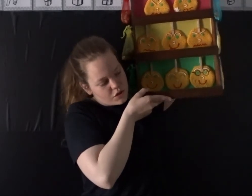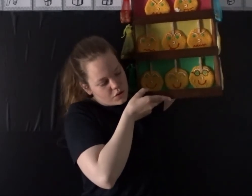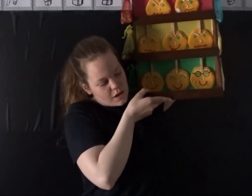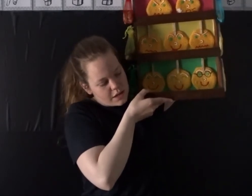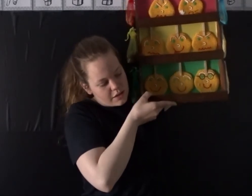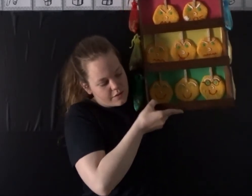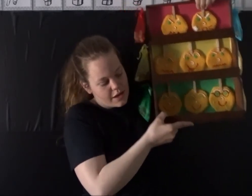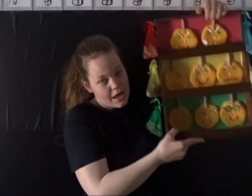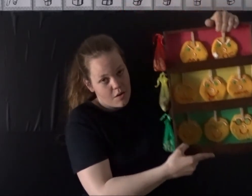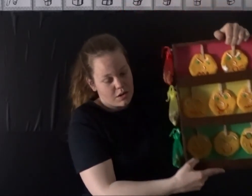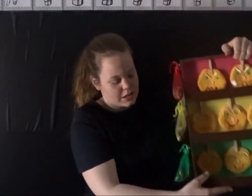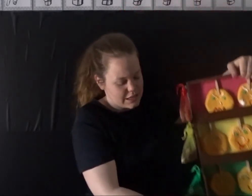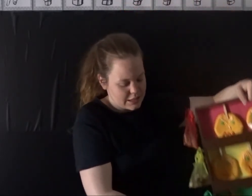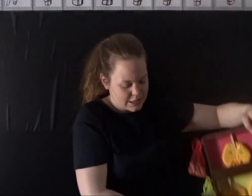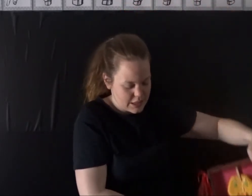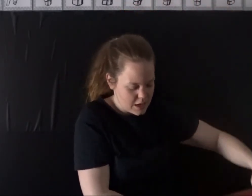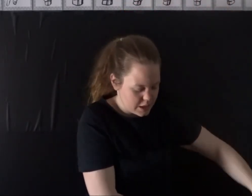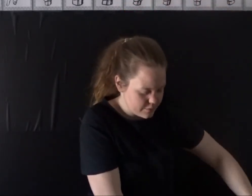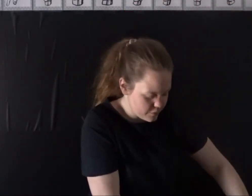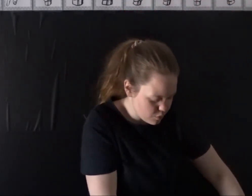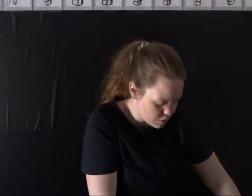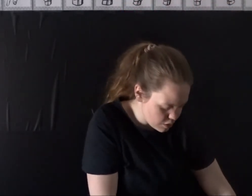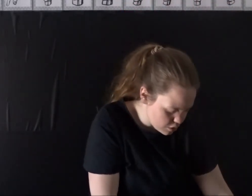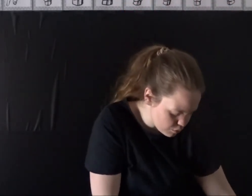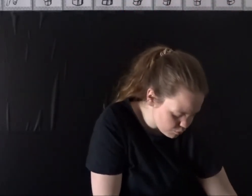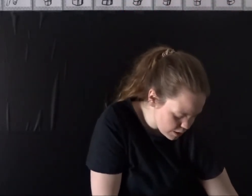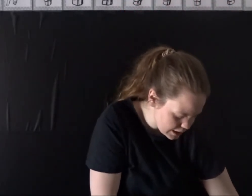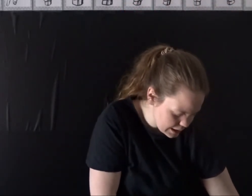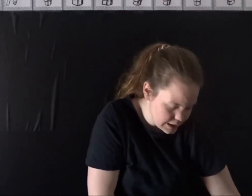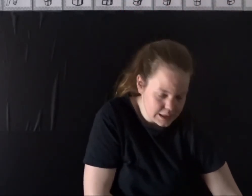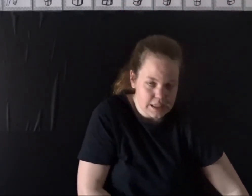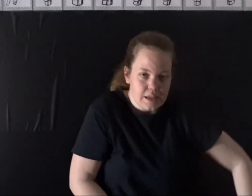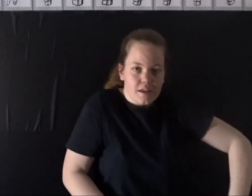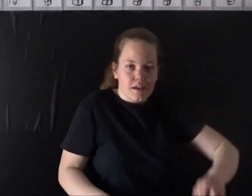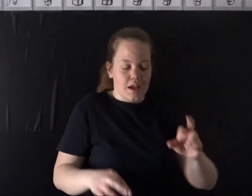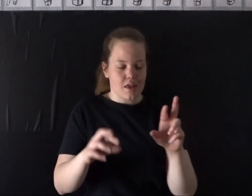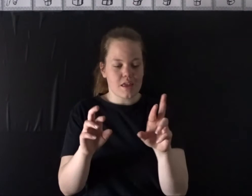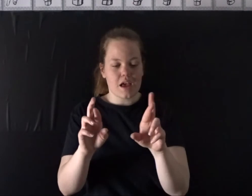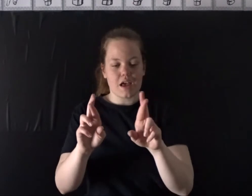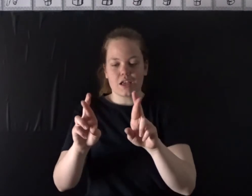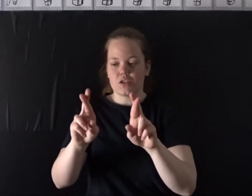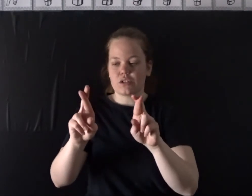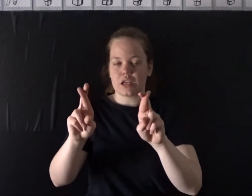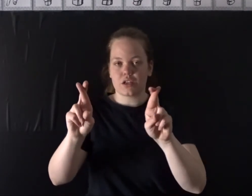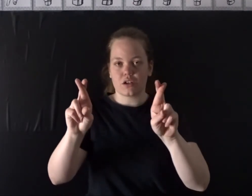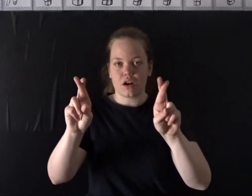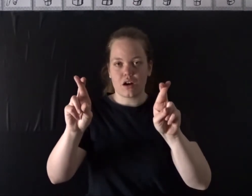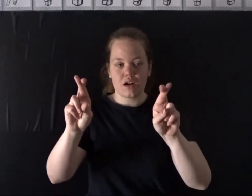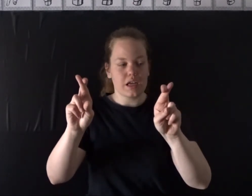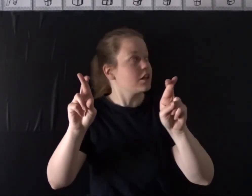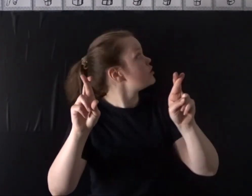to identify that one is the sign for ready. And that, you take your R hand